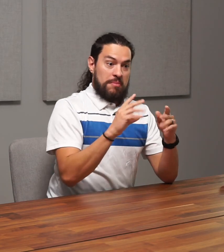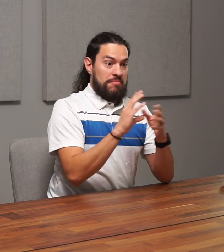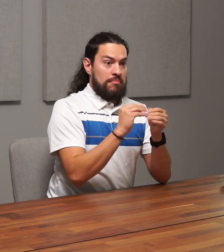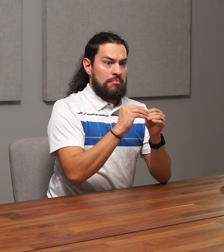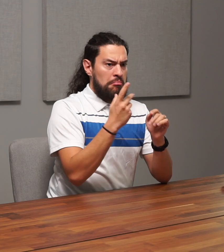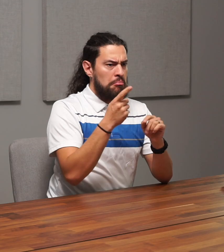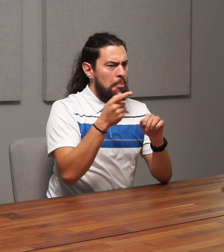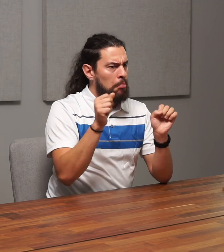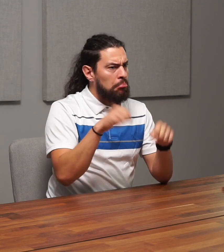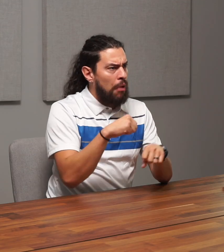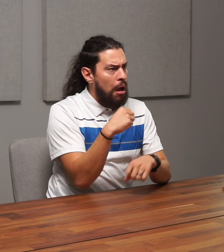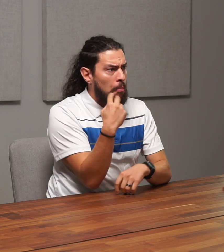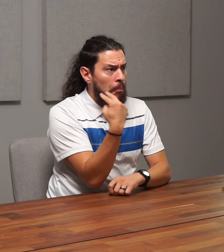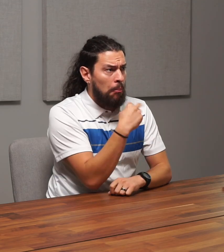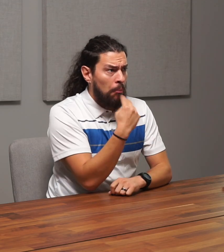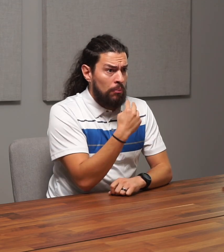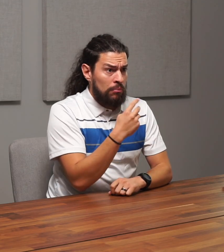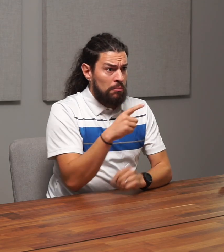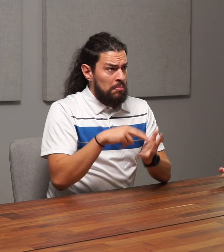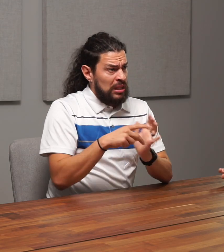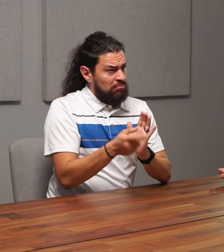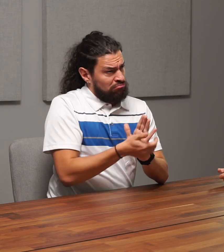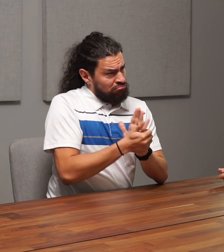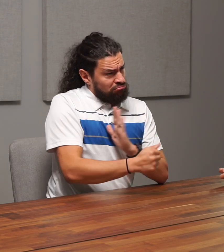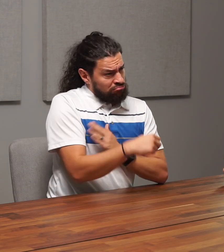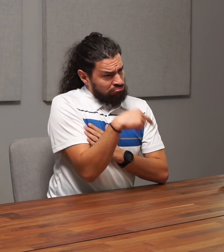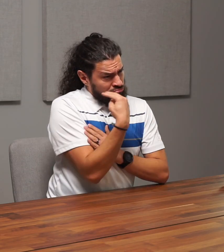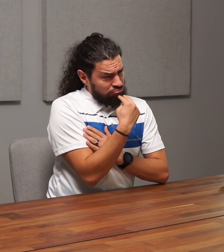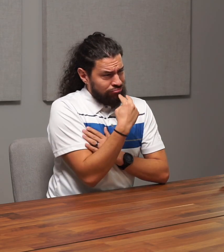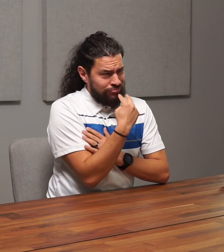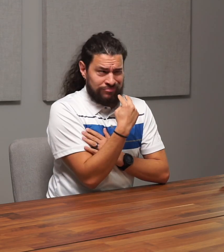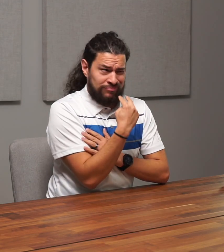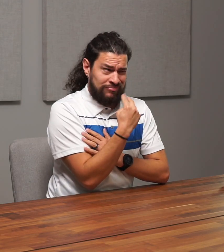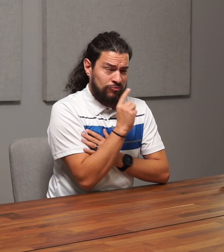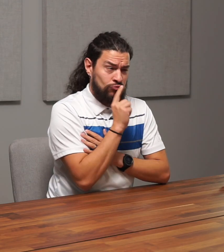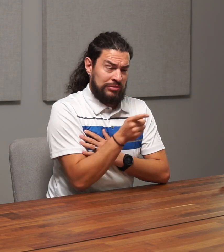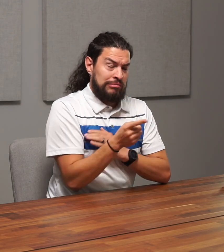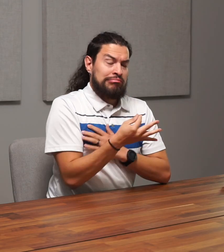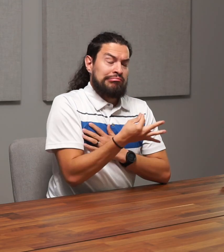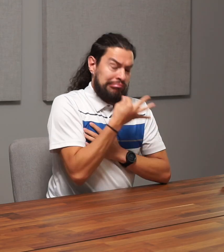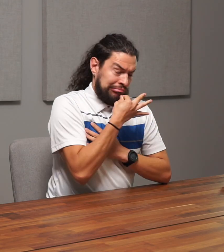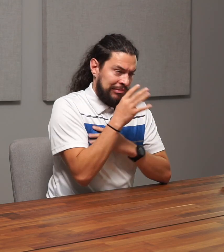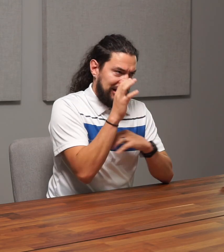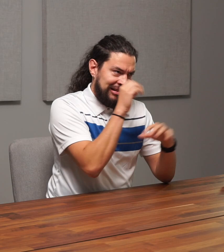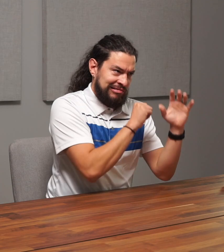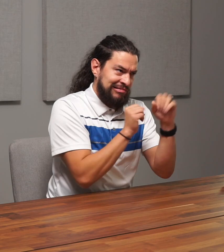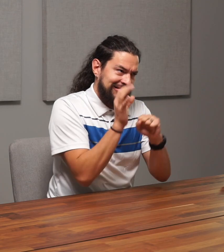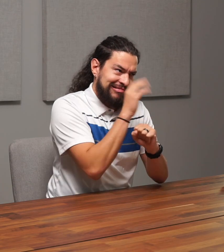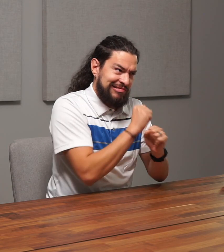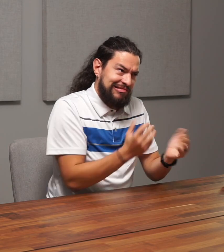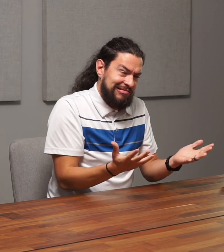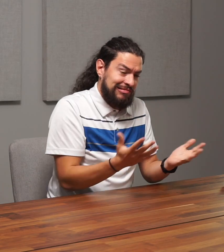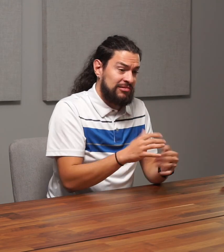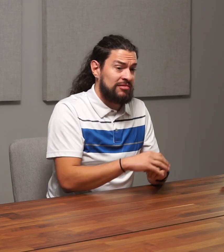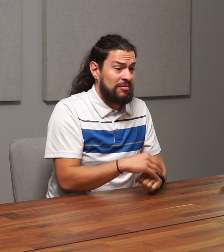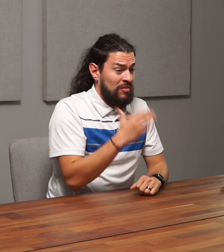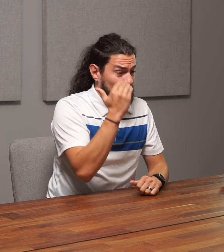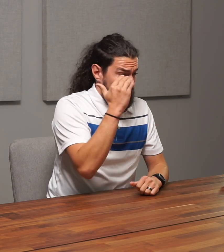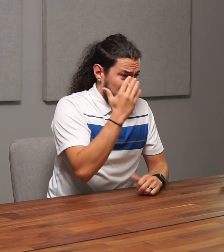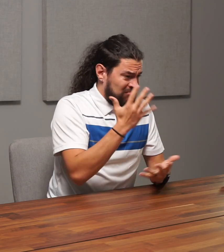so when some people ask can you read lips or are you good at lip reading no i would say it's more so a